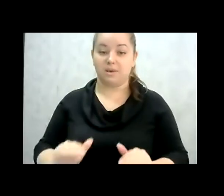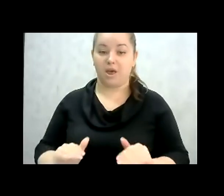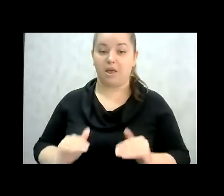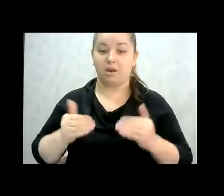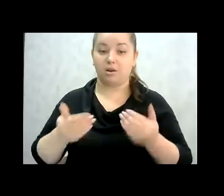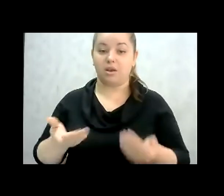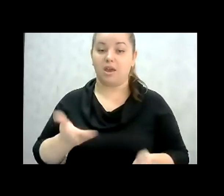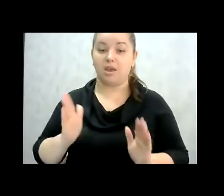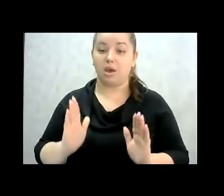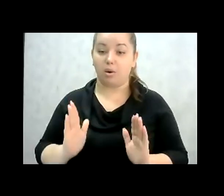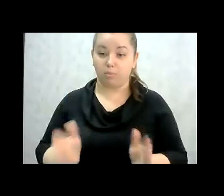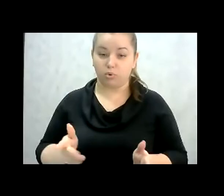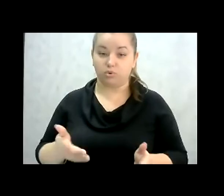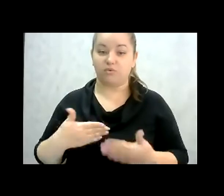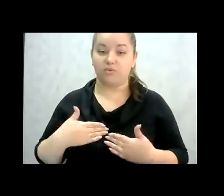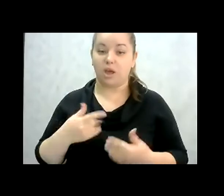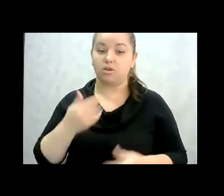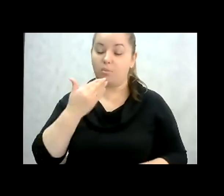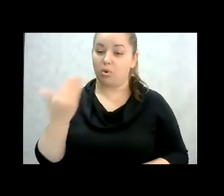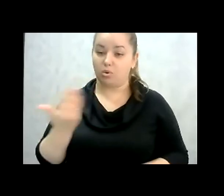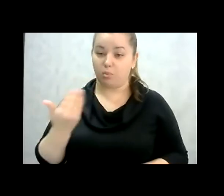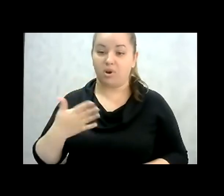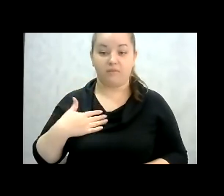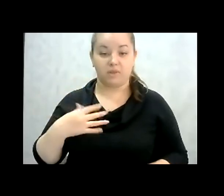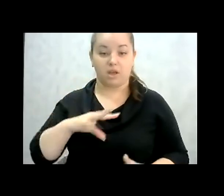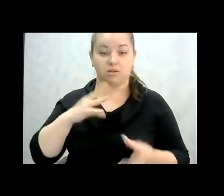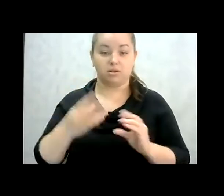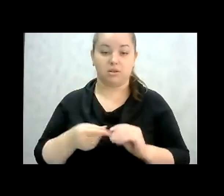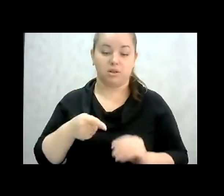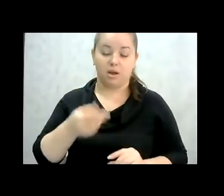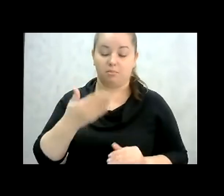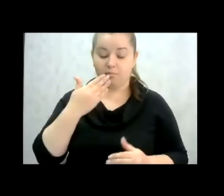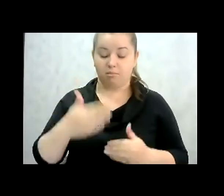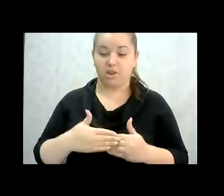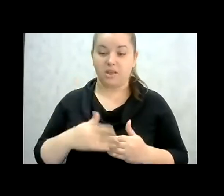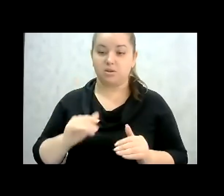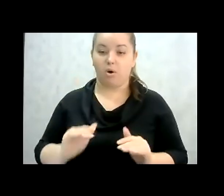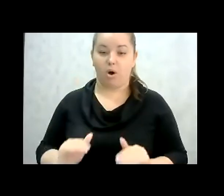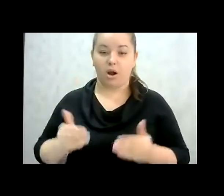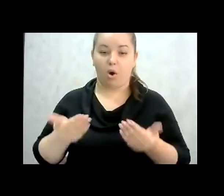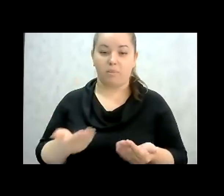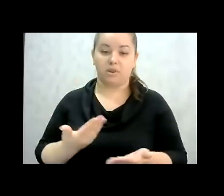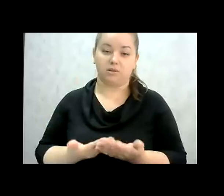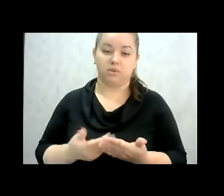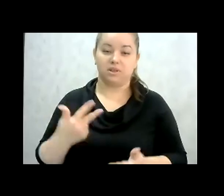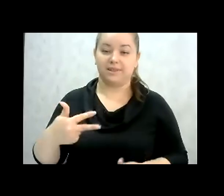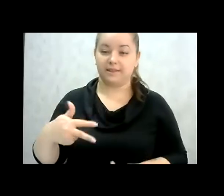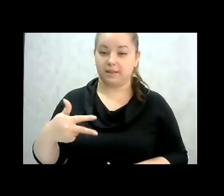those could be very helpful to Ukrainian stakeholders. And as a conclusion, I think it's important to say